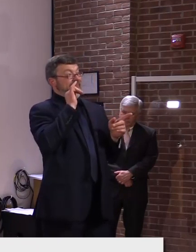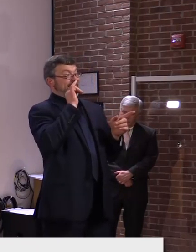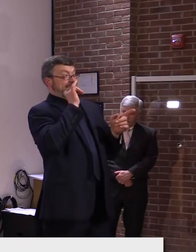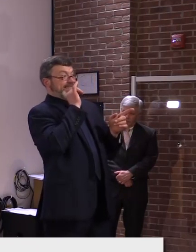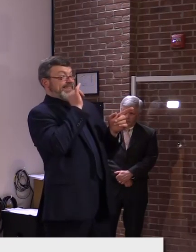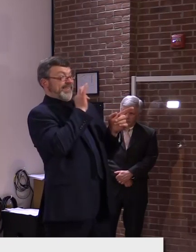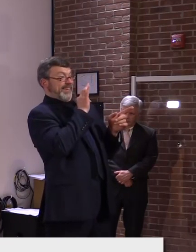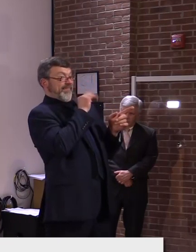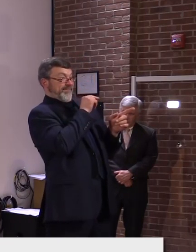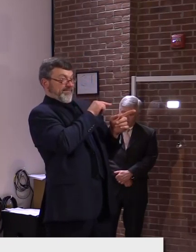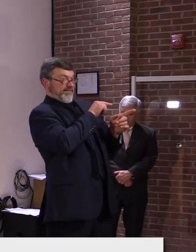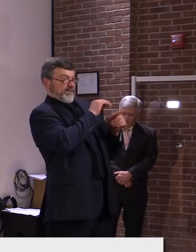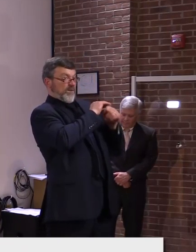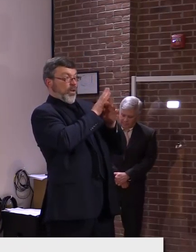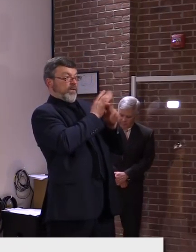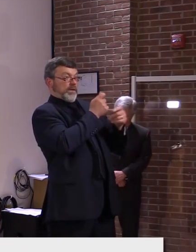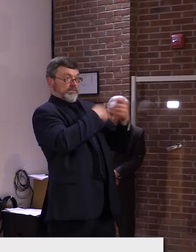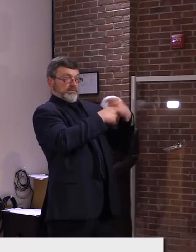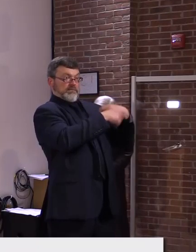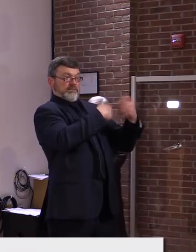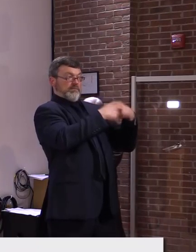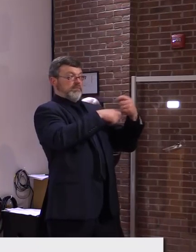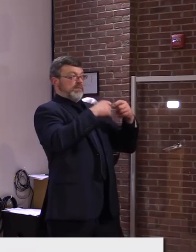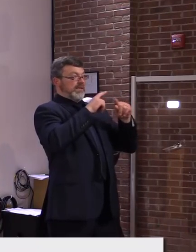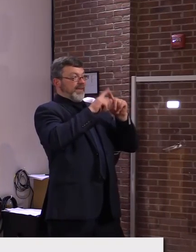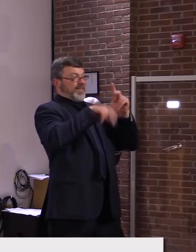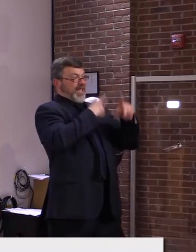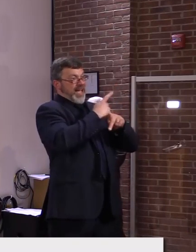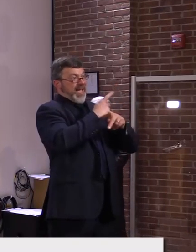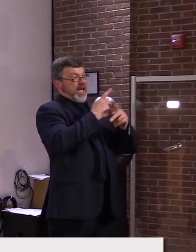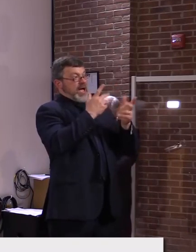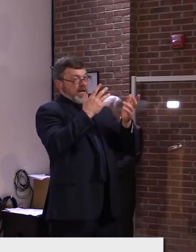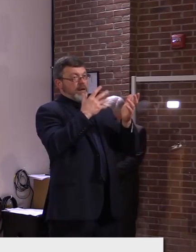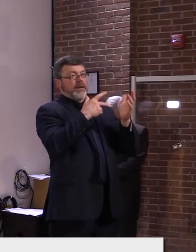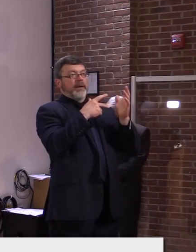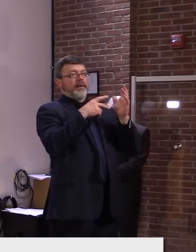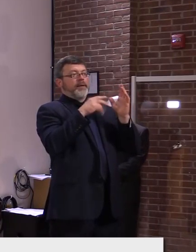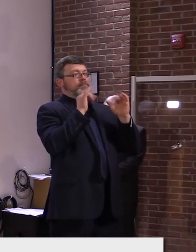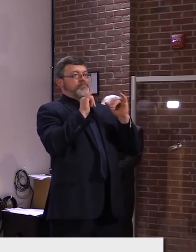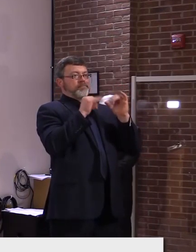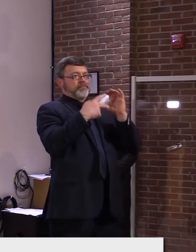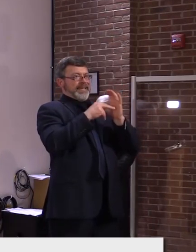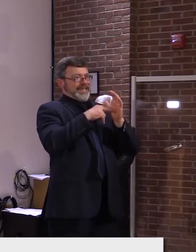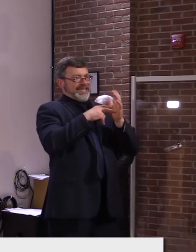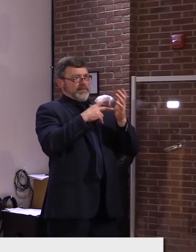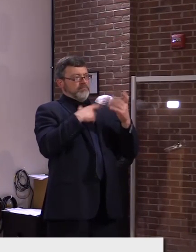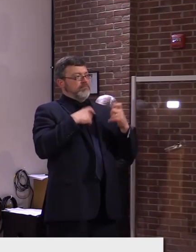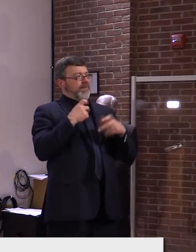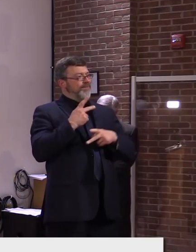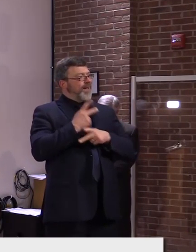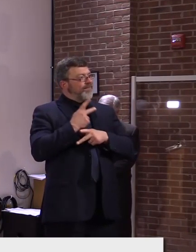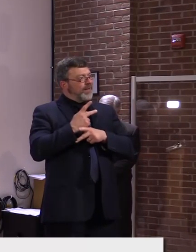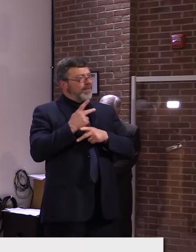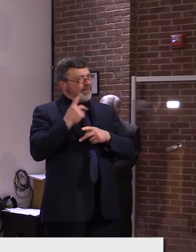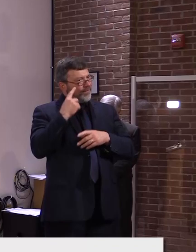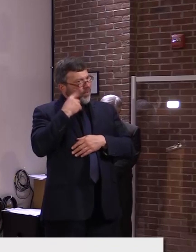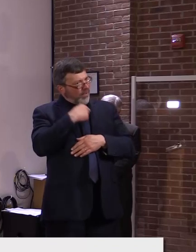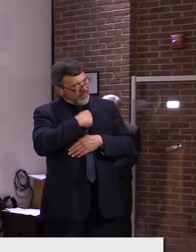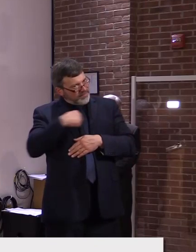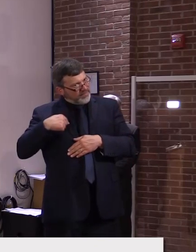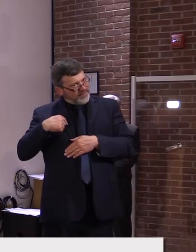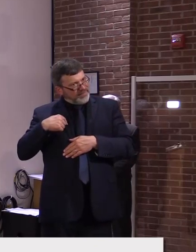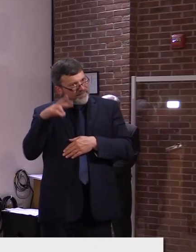transmitted from person to person, the more it can mutate, as viruses do, and the more variant